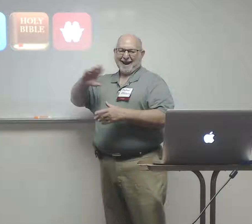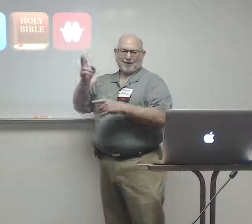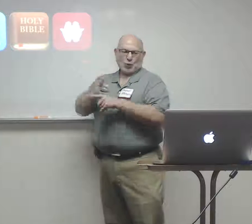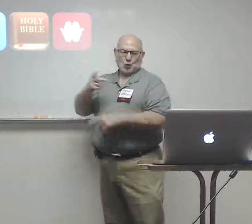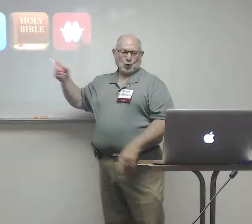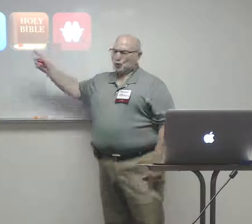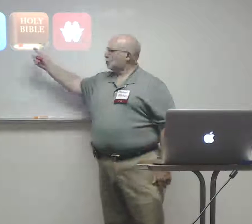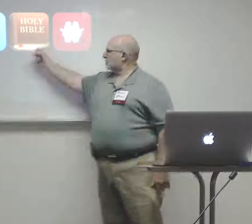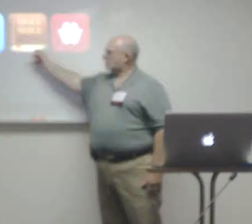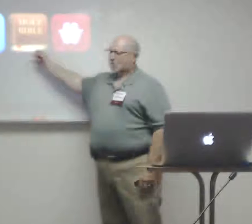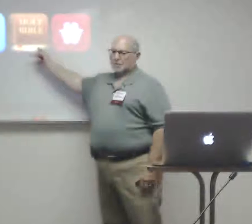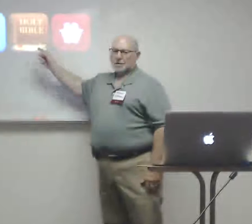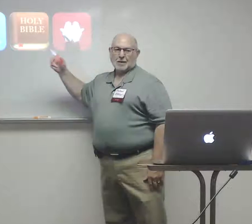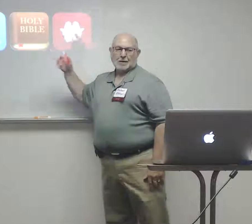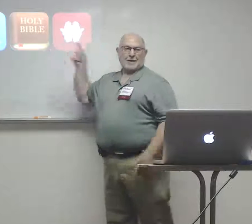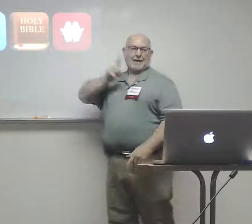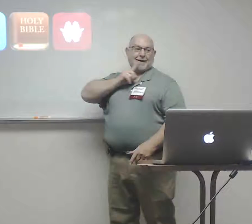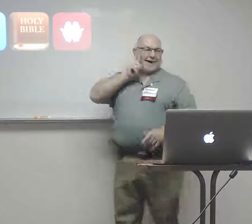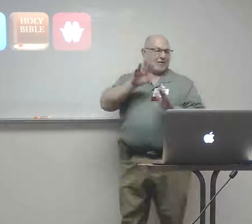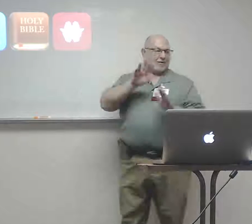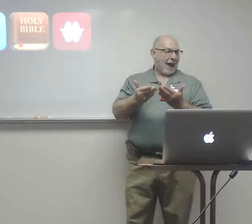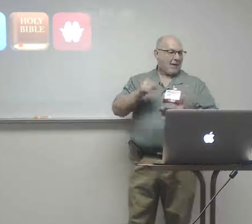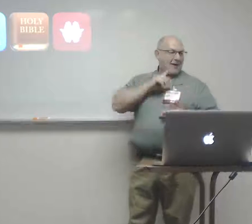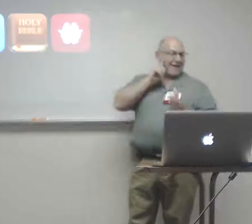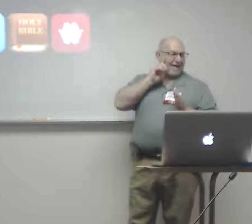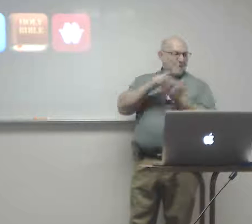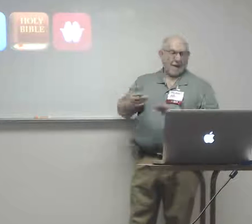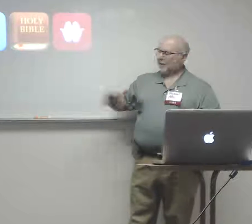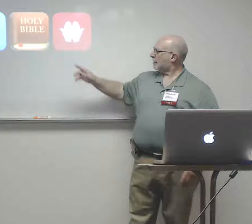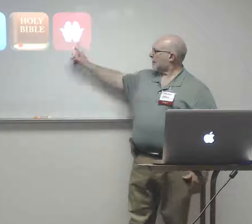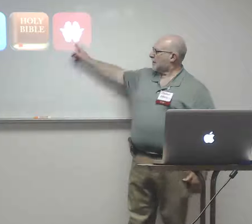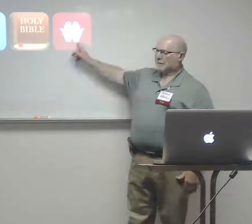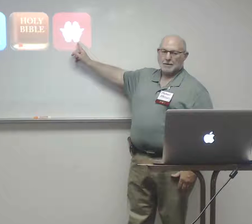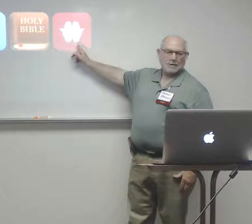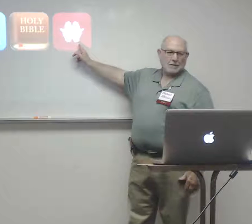never use Deaf Bible, Deaf Bible.